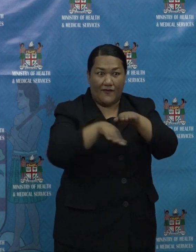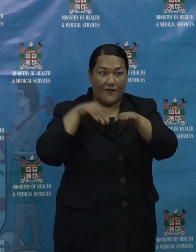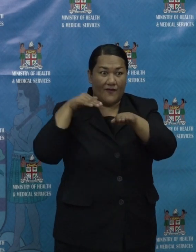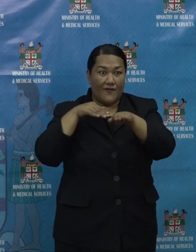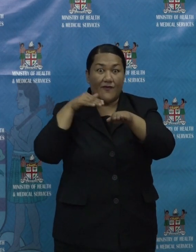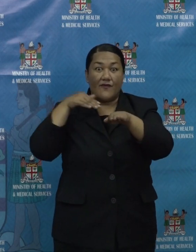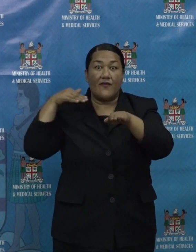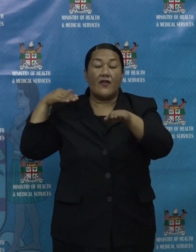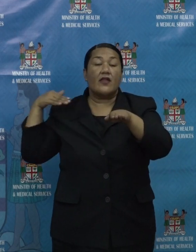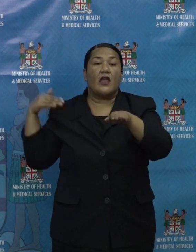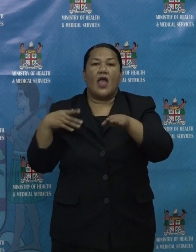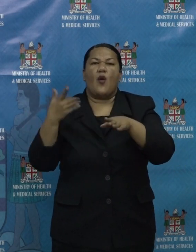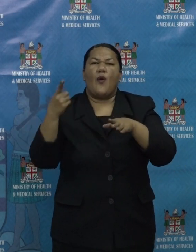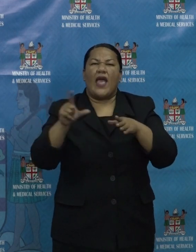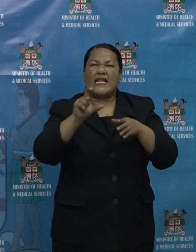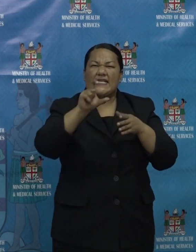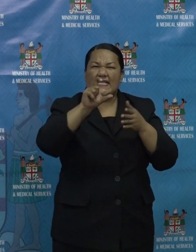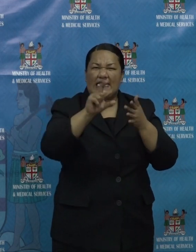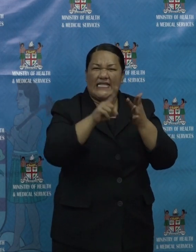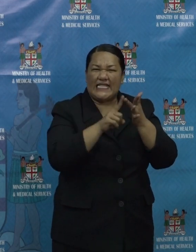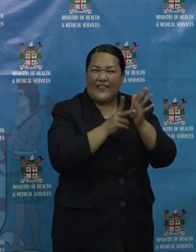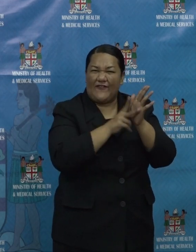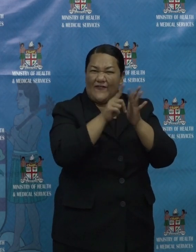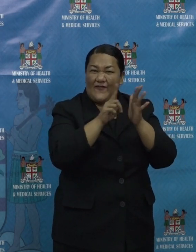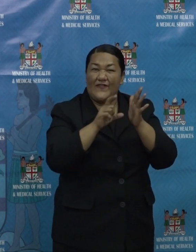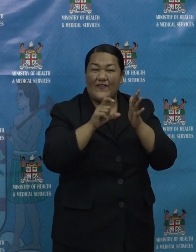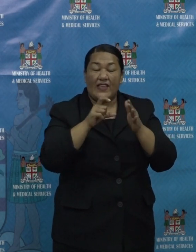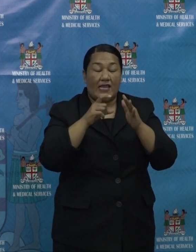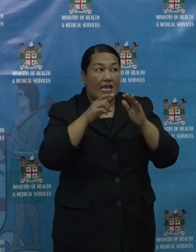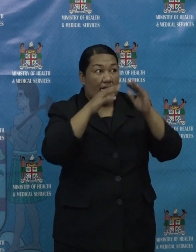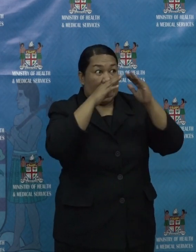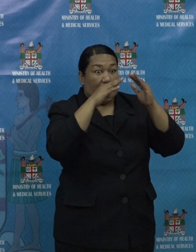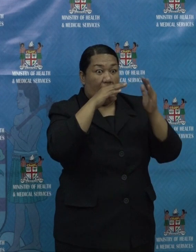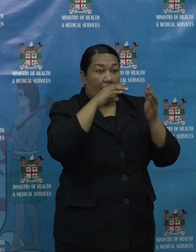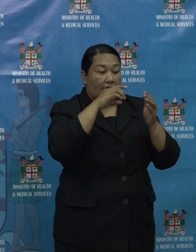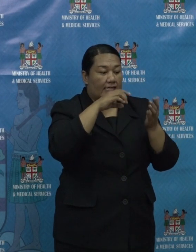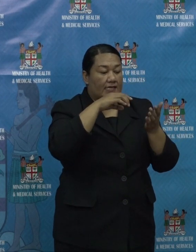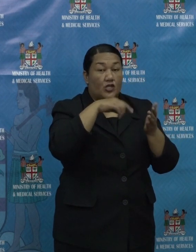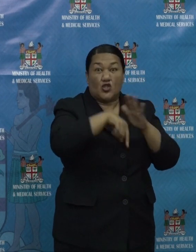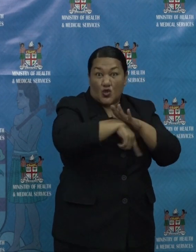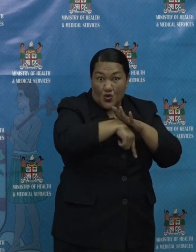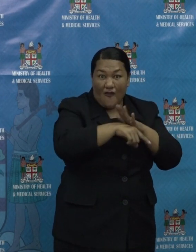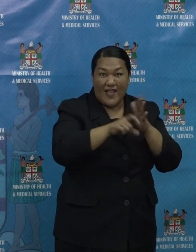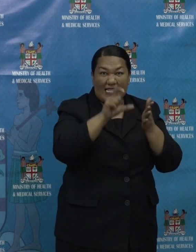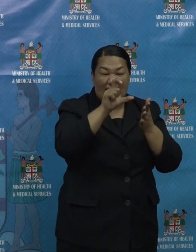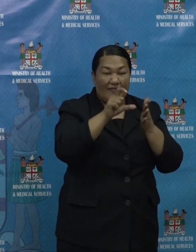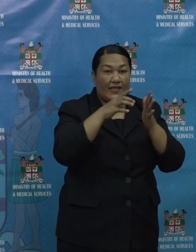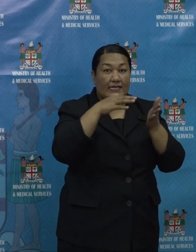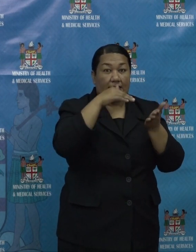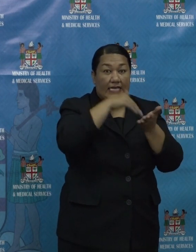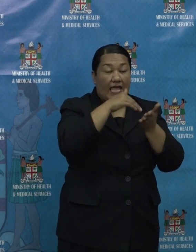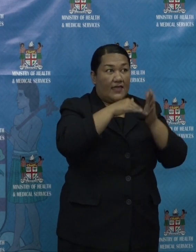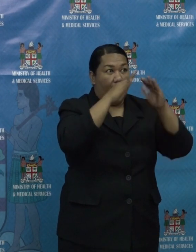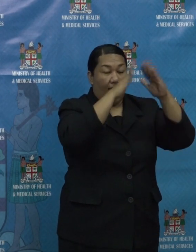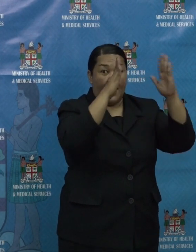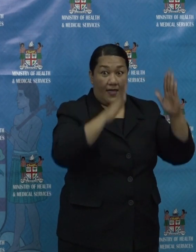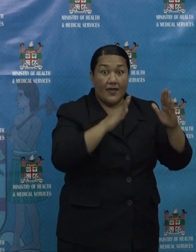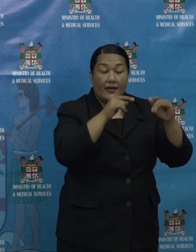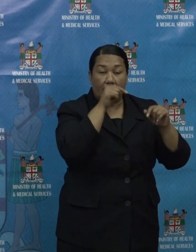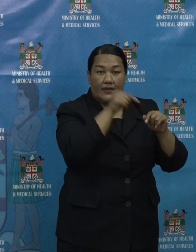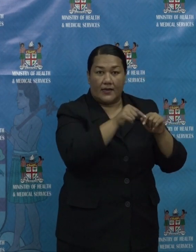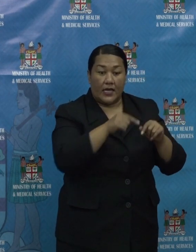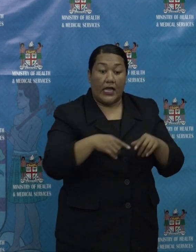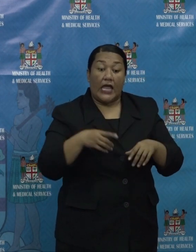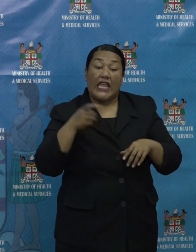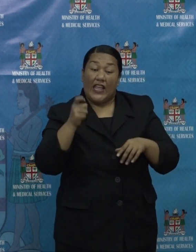Center. When a person who has COVID-19 symptoms and has high-risk factors for severe disease comes through that